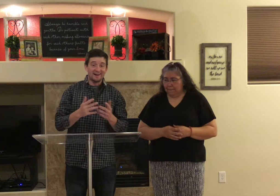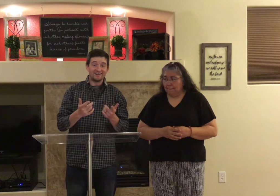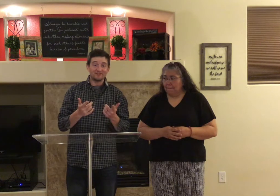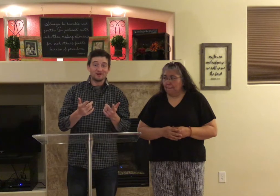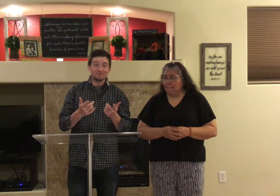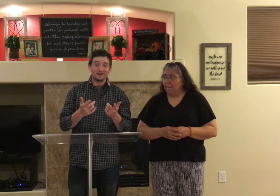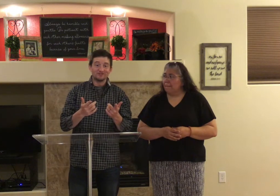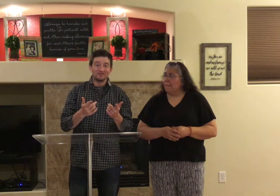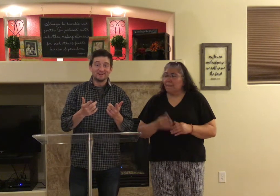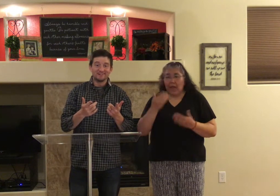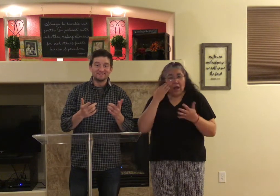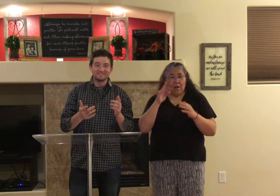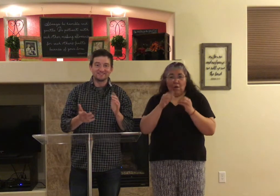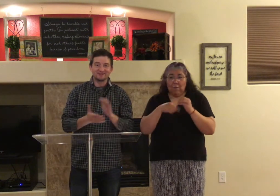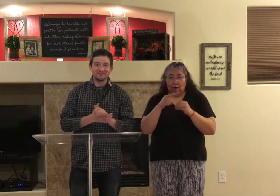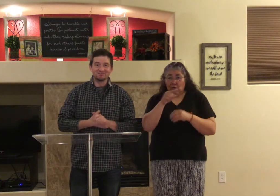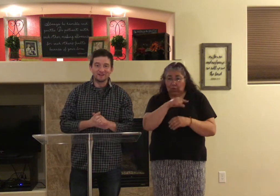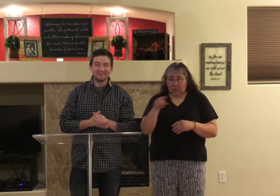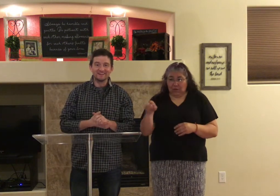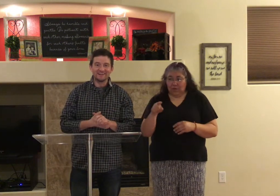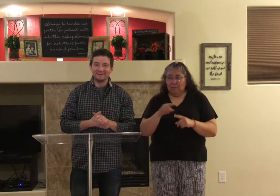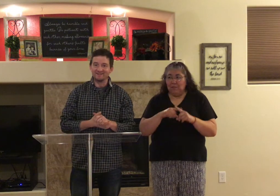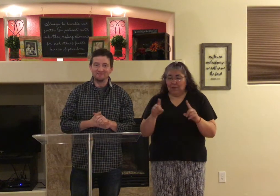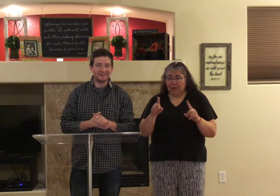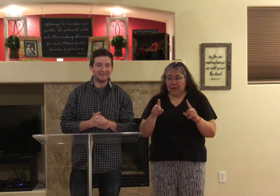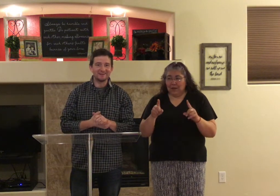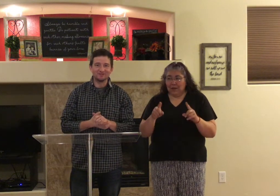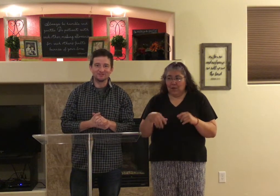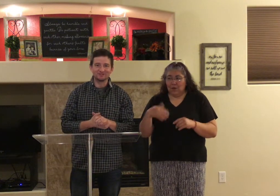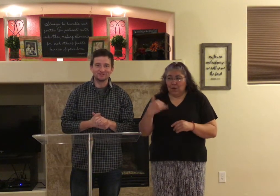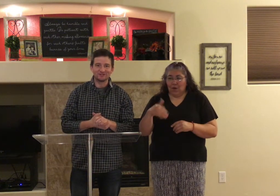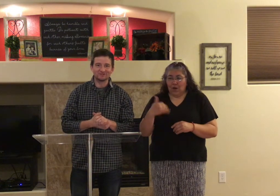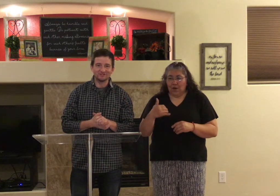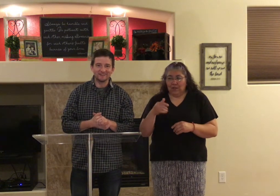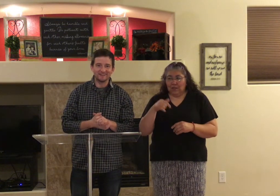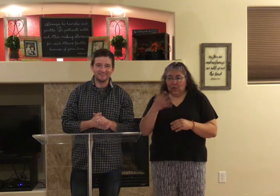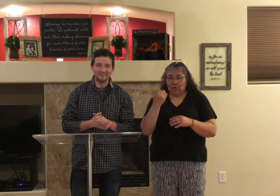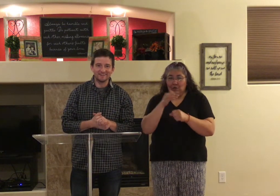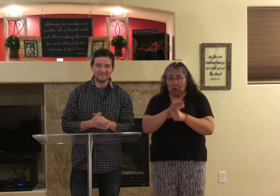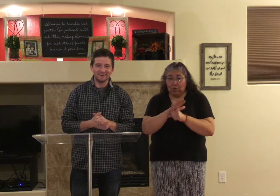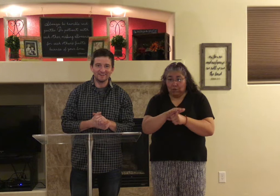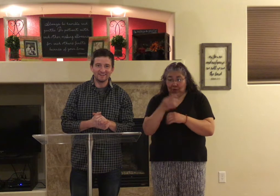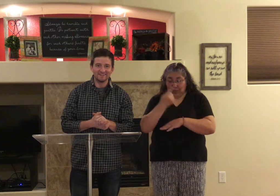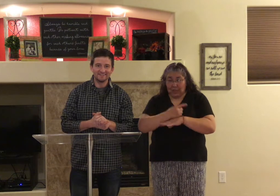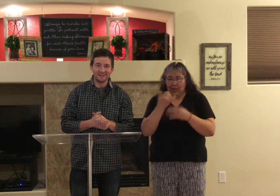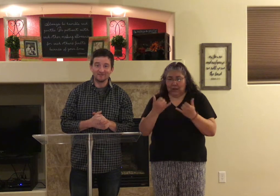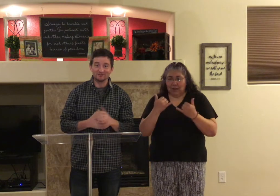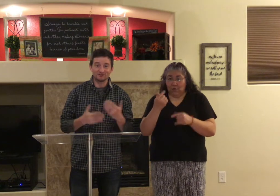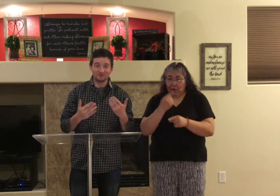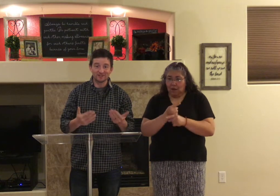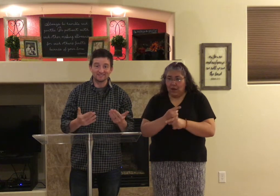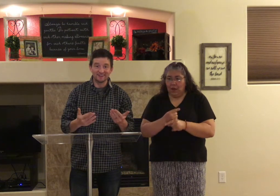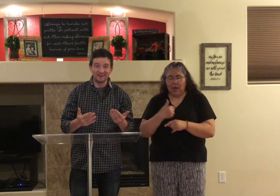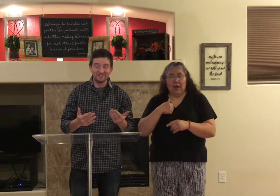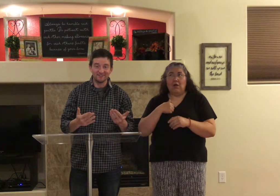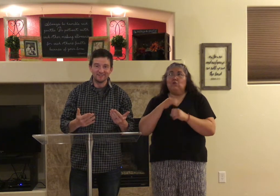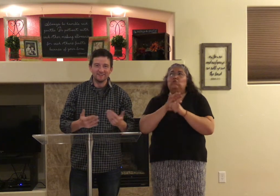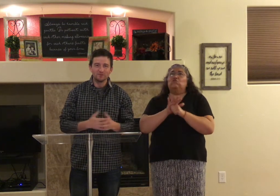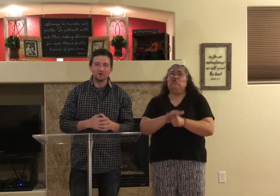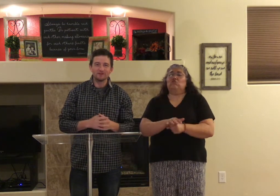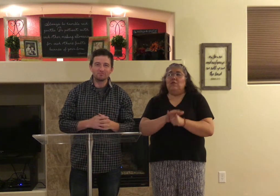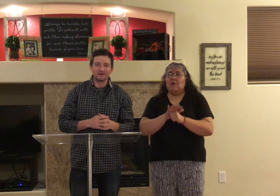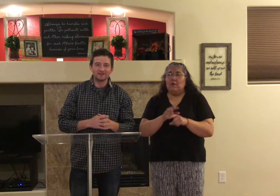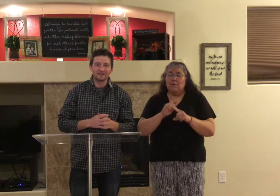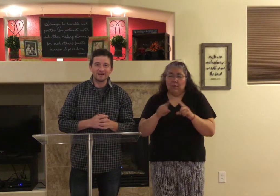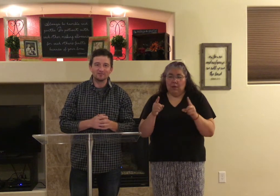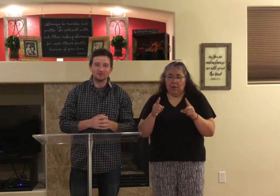So, I don't know about you guys, but man, it was a stressful day today, right? I'm stressed out.